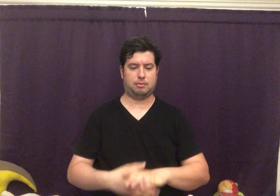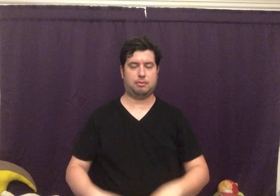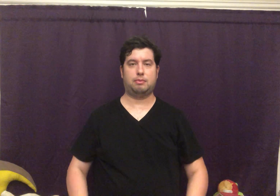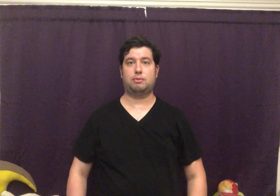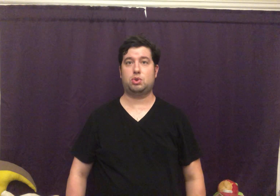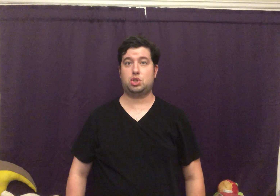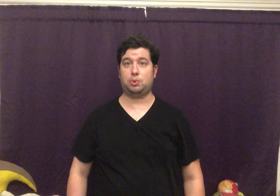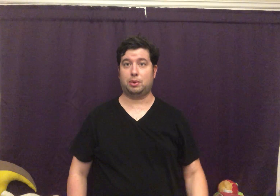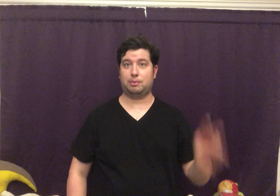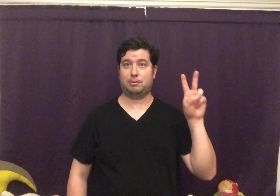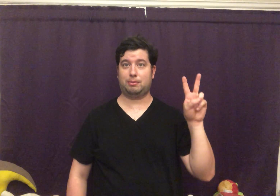2.